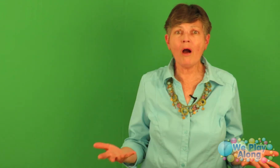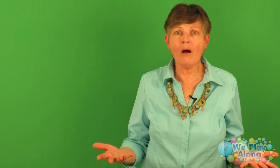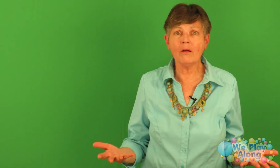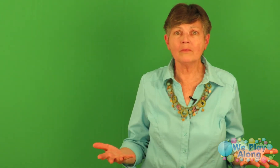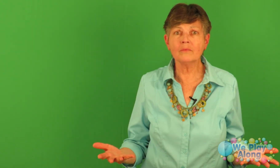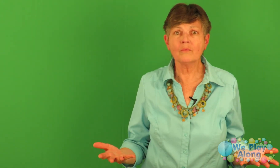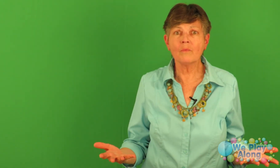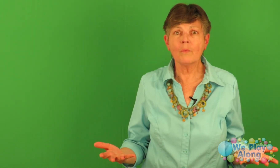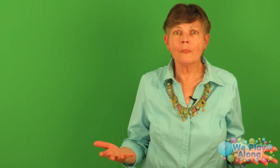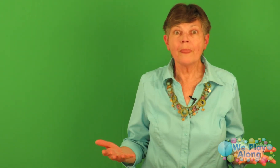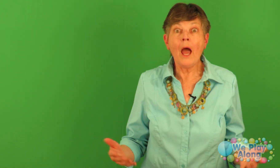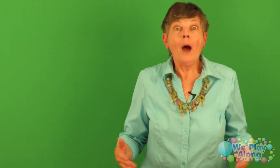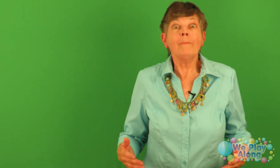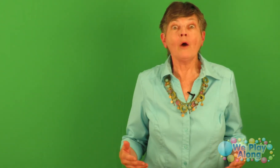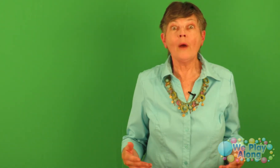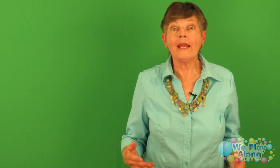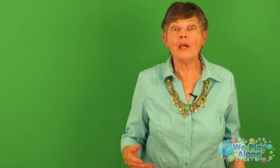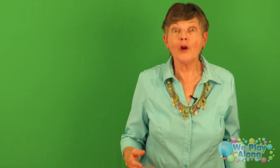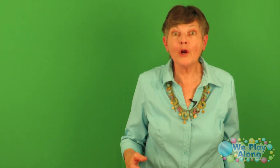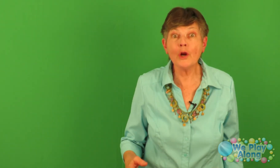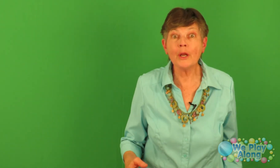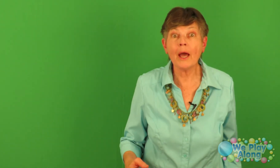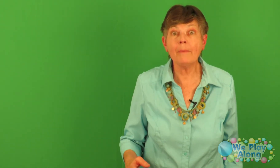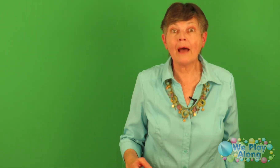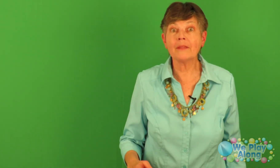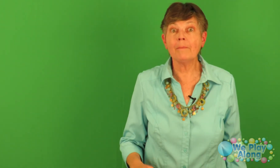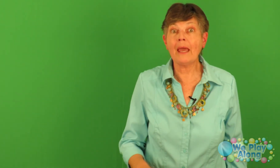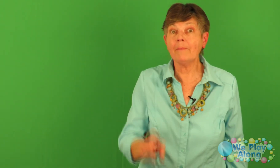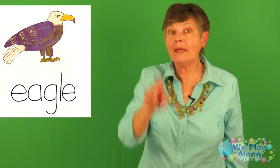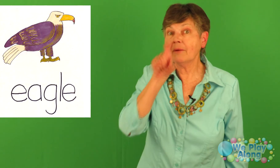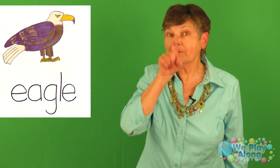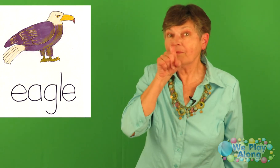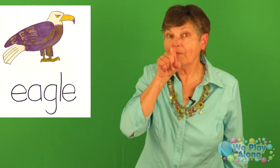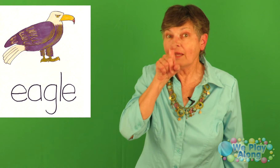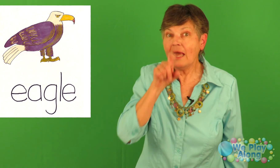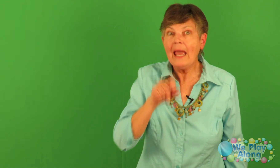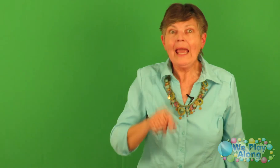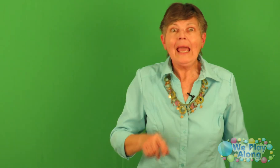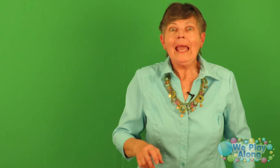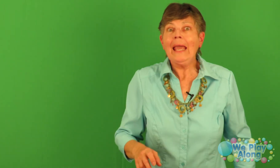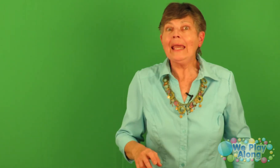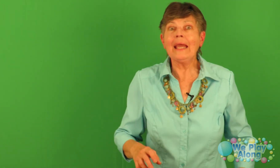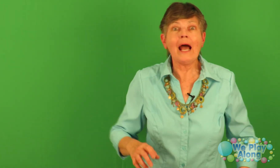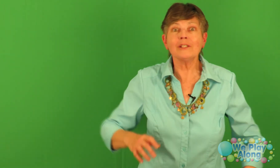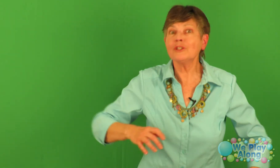all. But when he heard about the baby, he